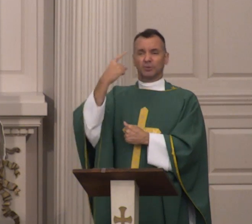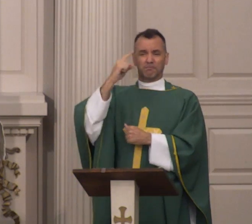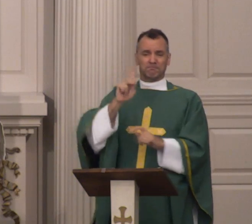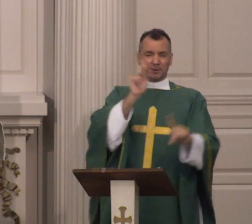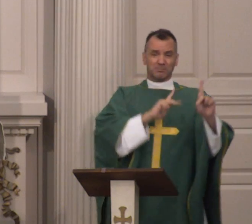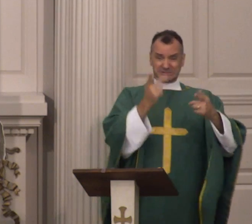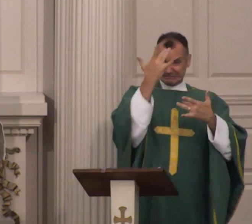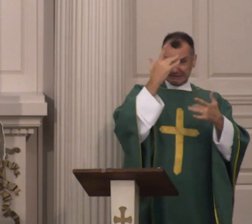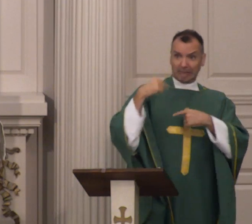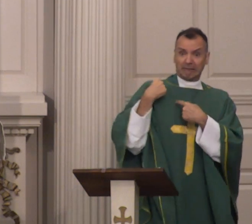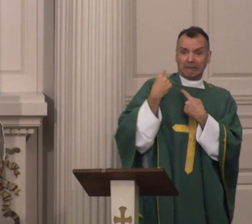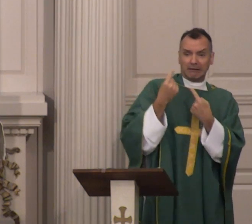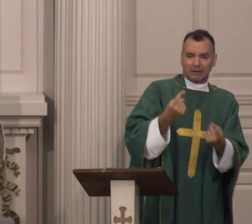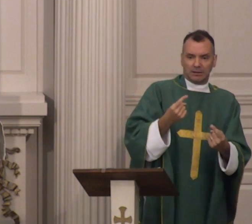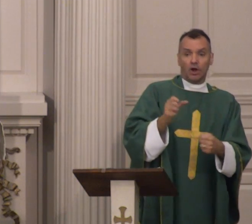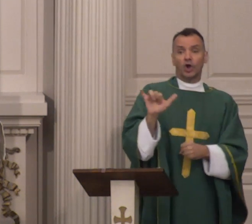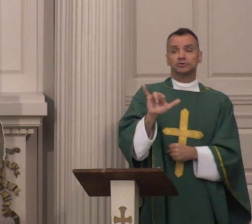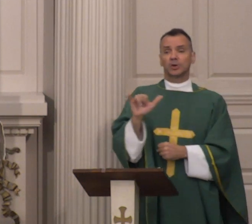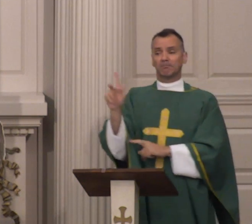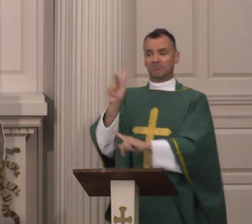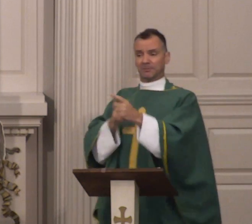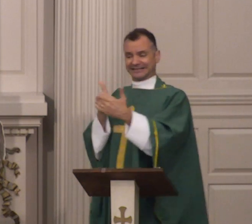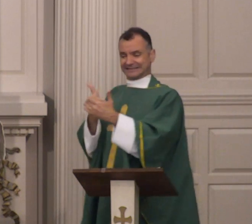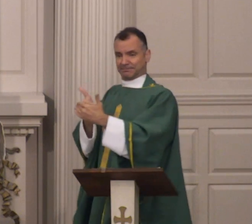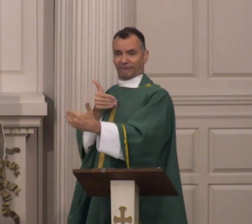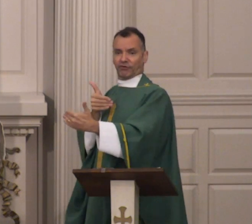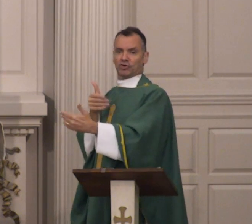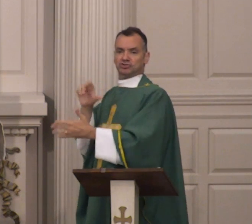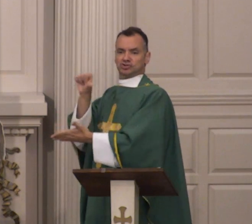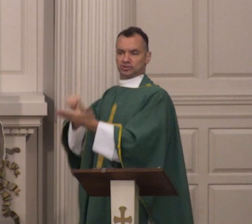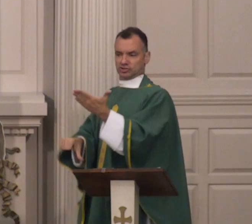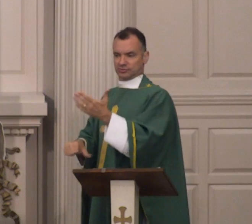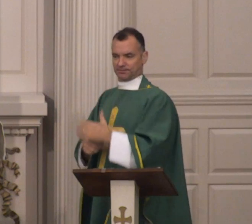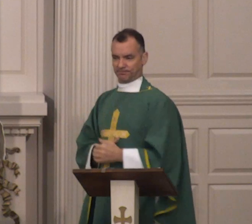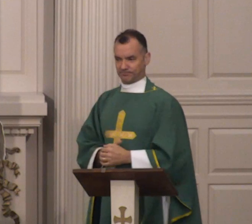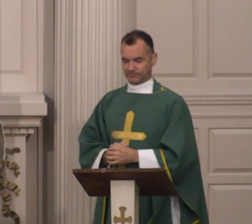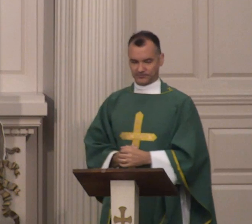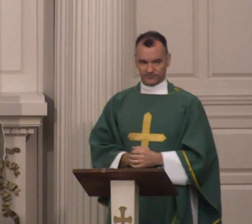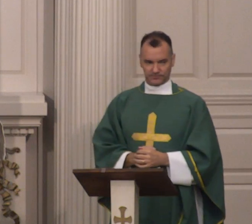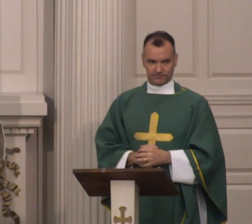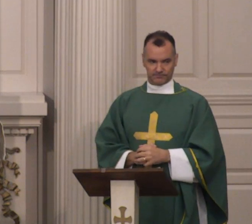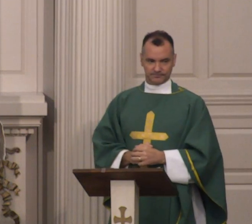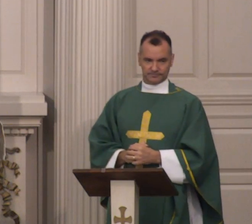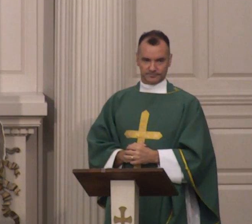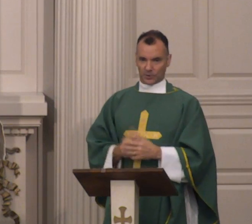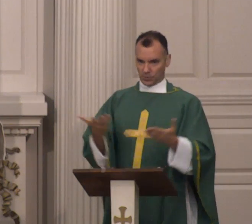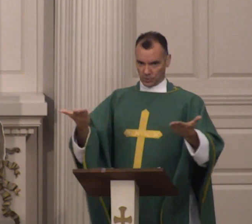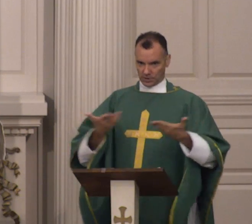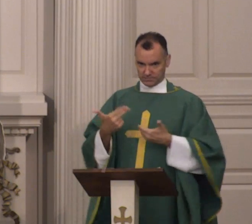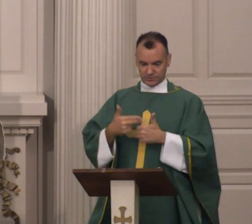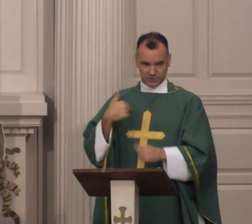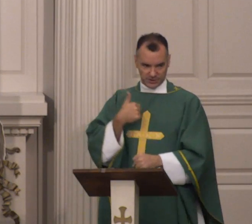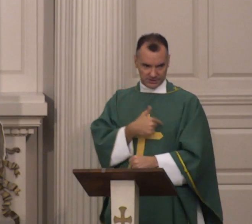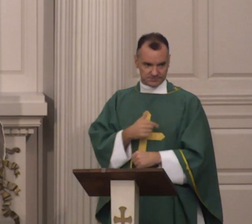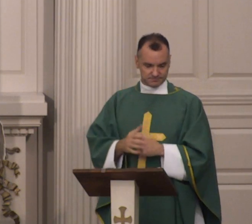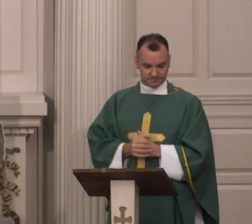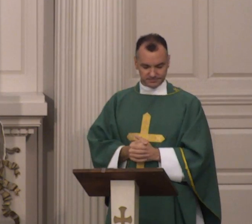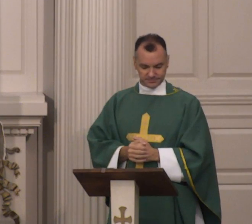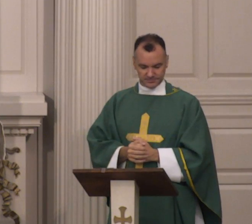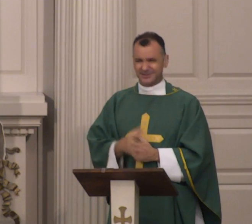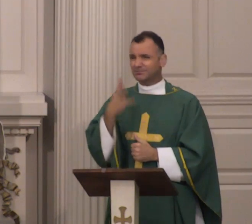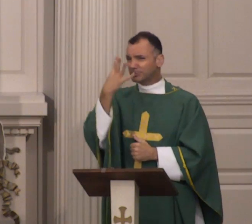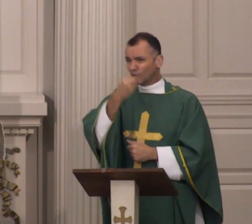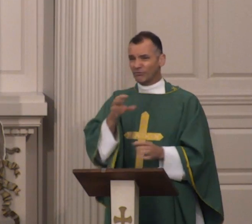anointing, for people who have been sick, chronic illness, or going to have surgery, or anything like